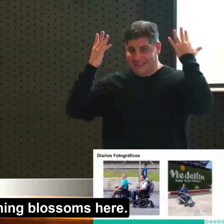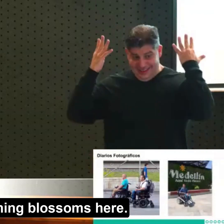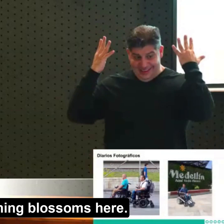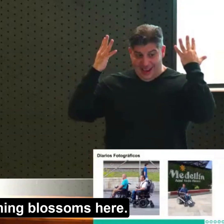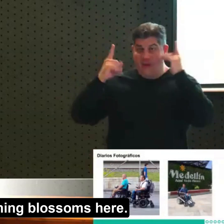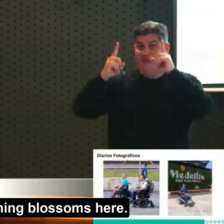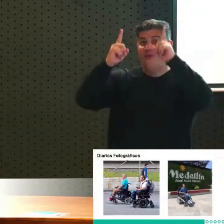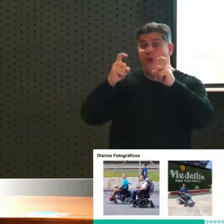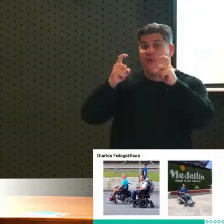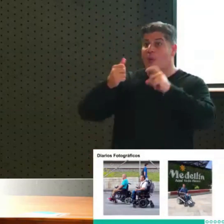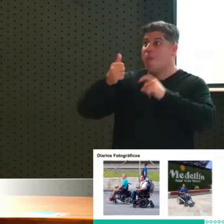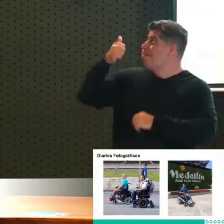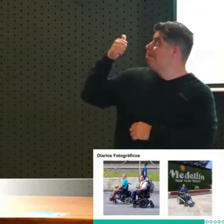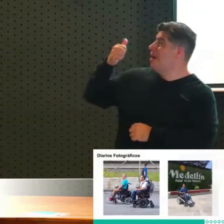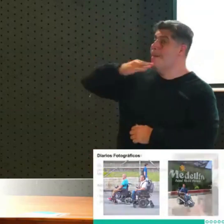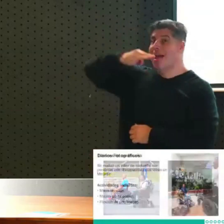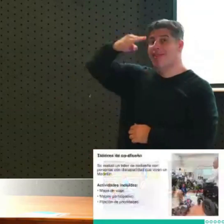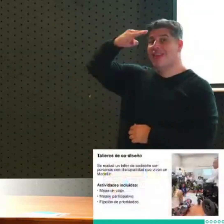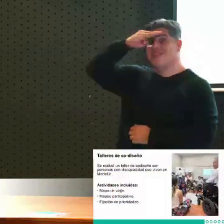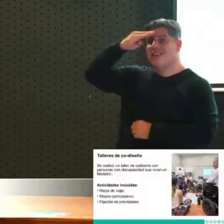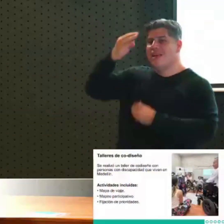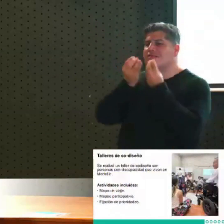everything blossoms here.